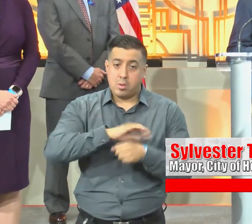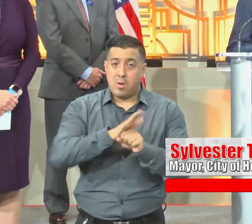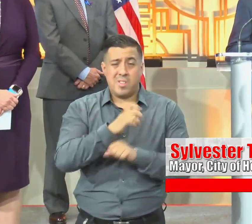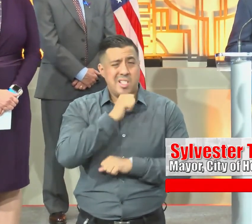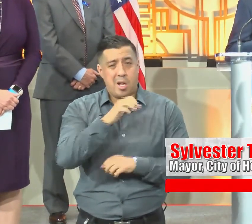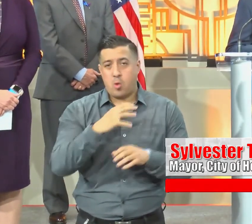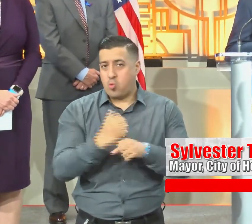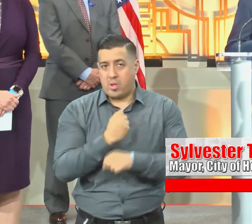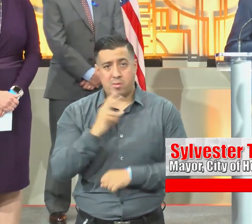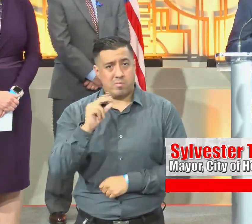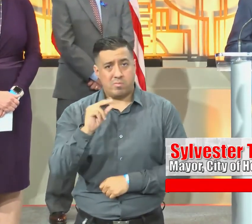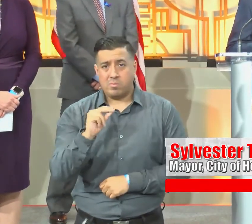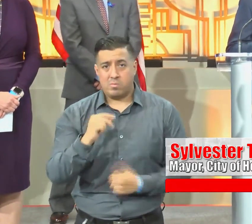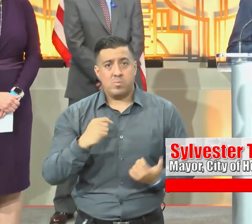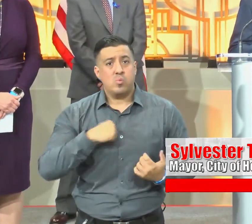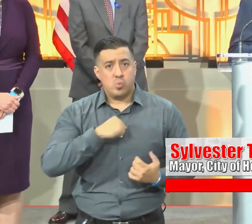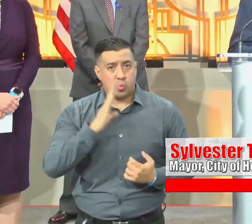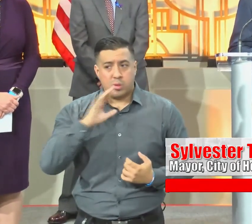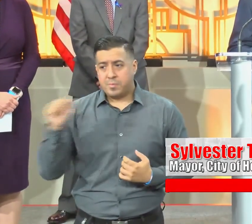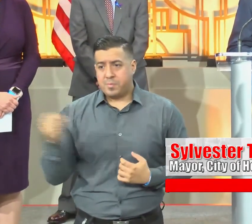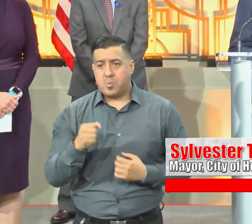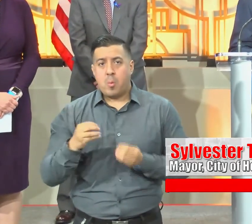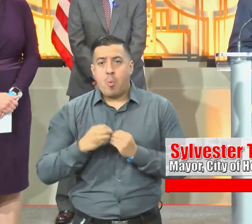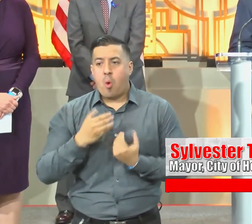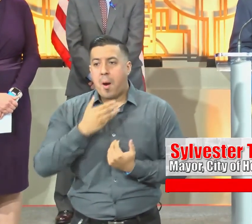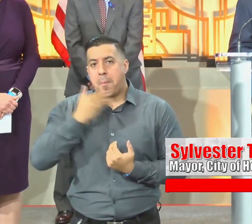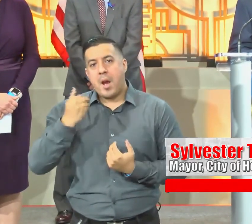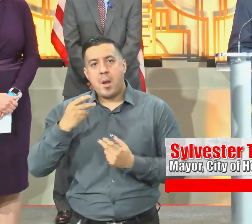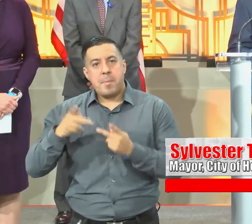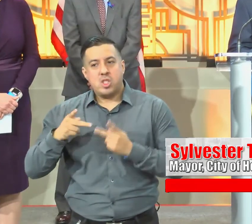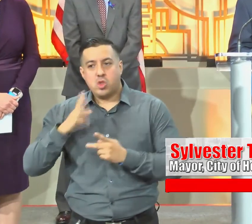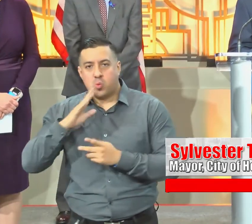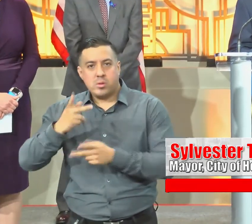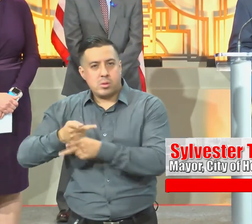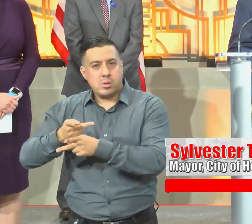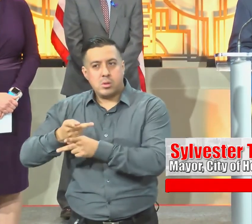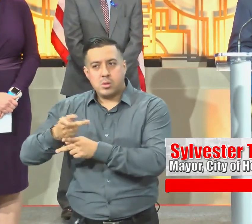a much stronger, better position to take care of themselves and their families.